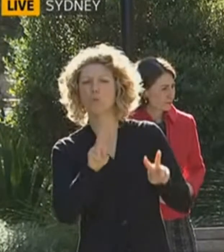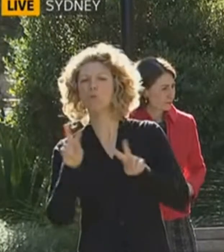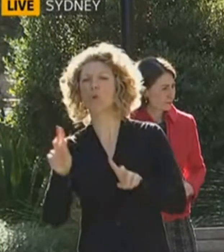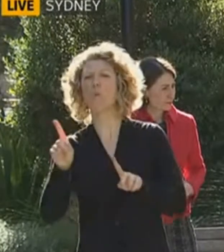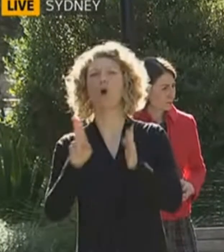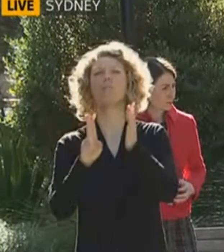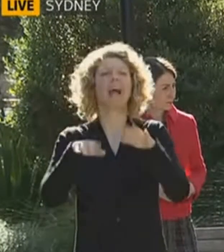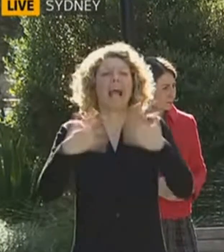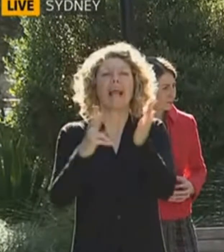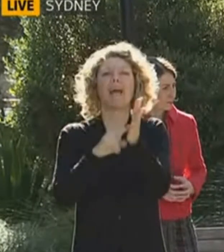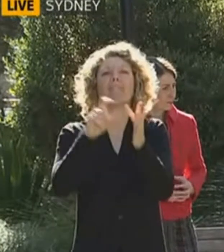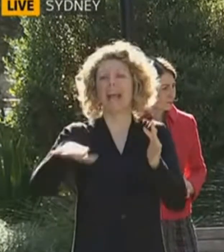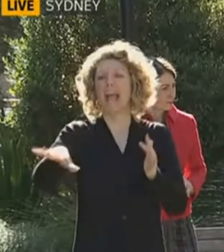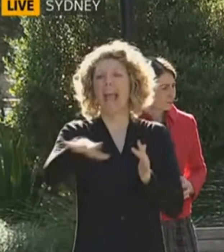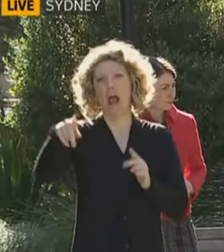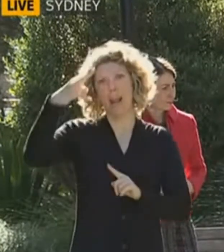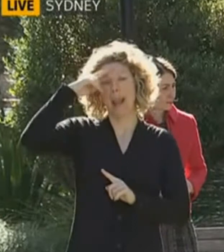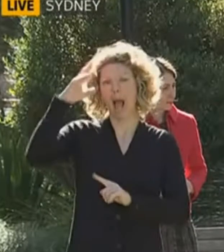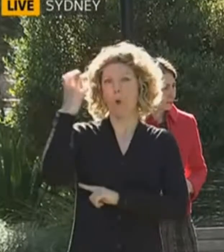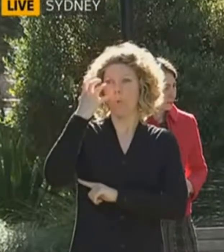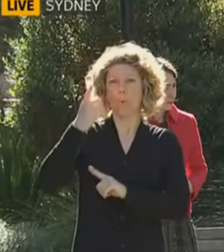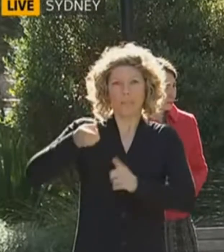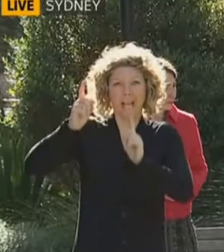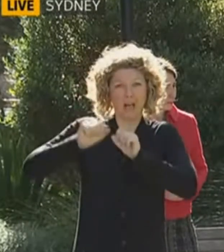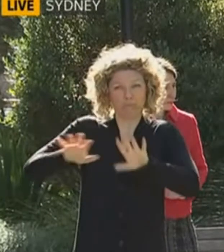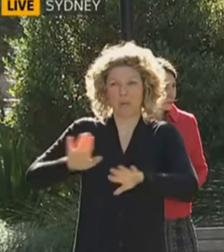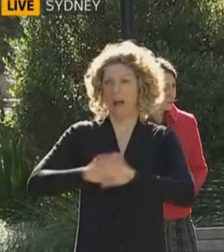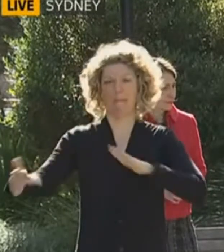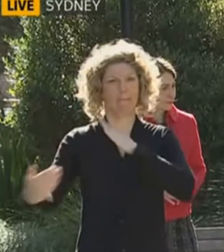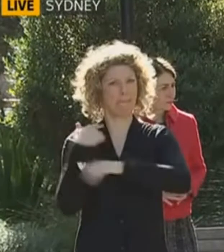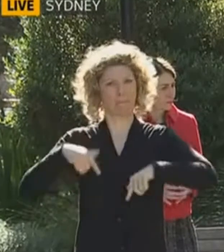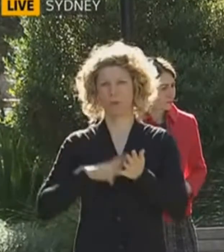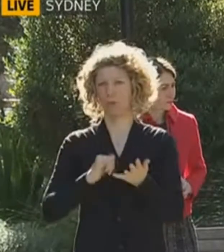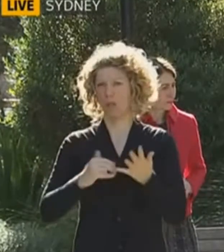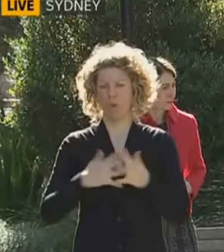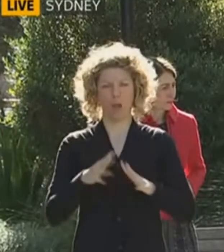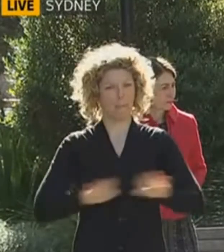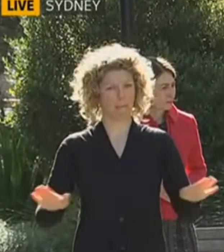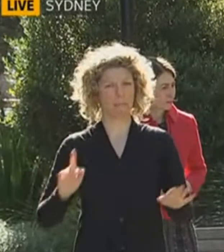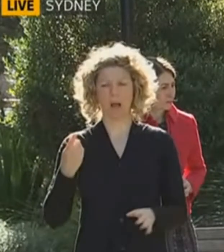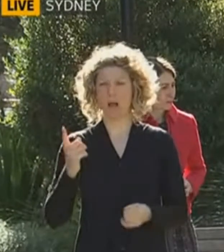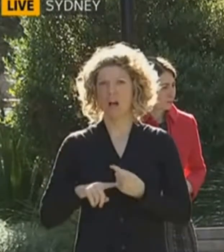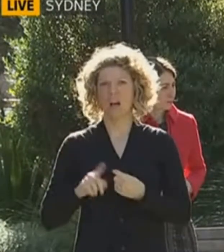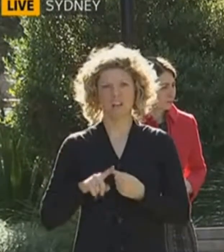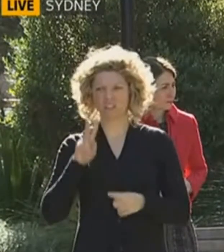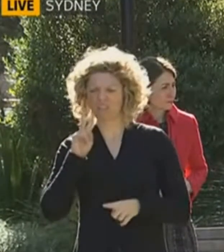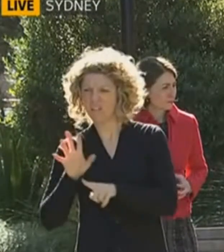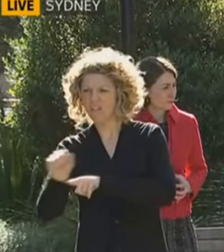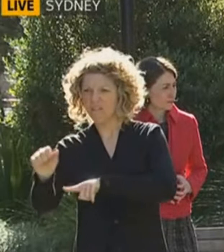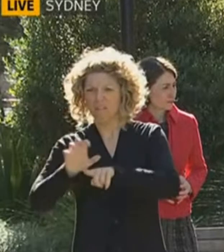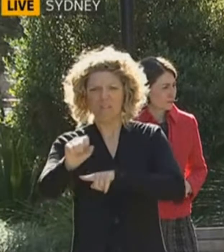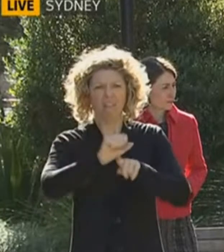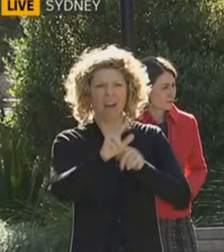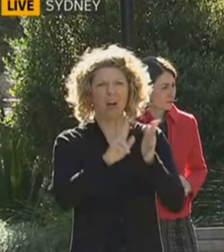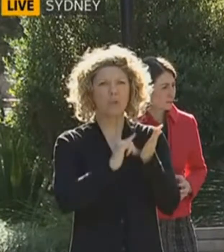hotspot areas. Our concern, as the Premier said, is that that seems to be spreading through the city of